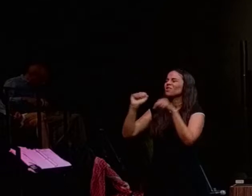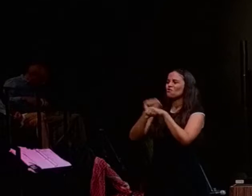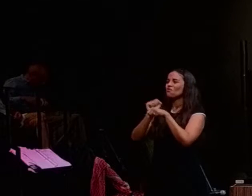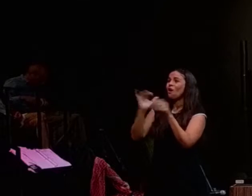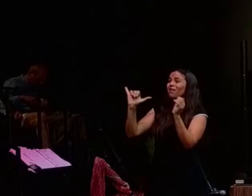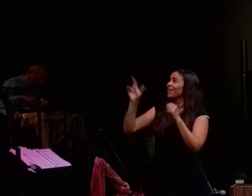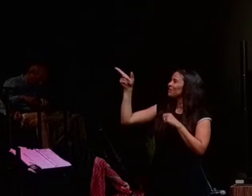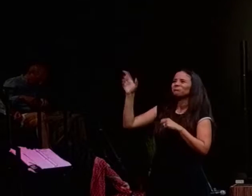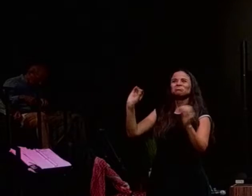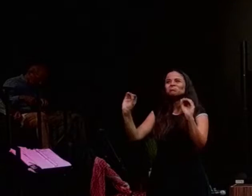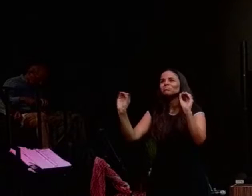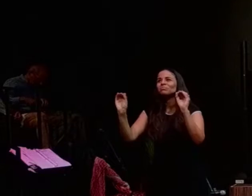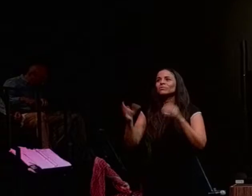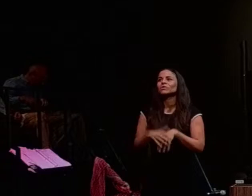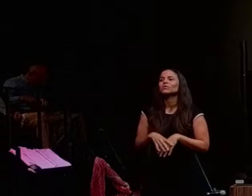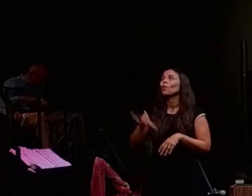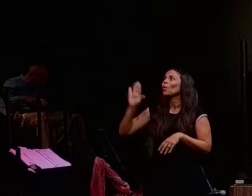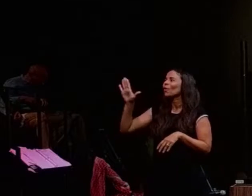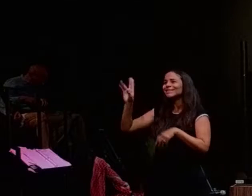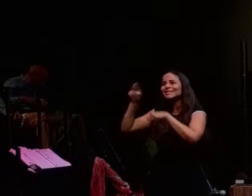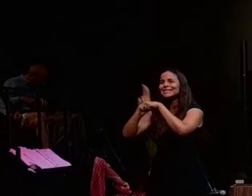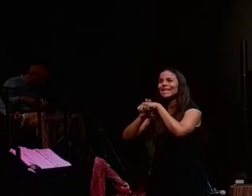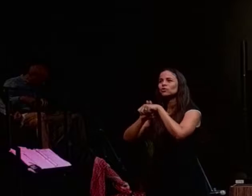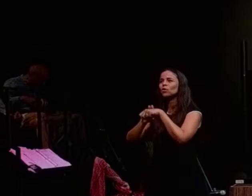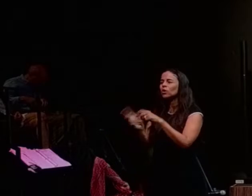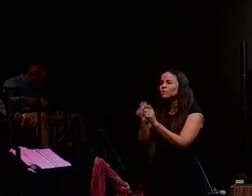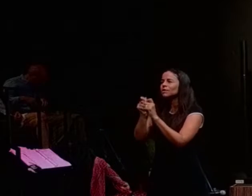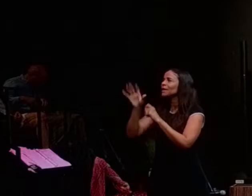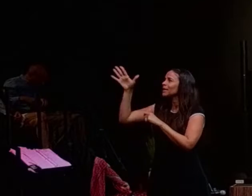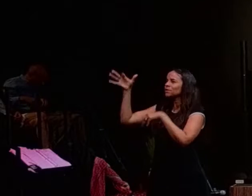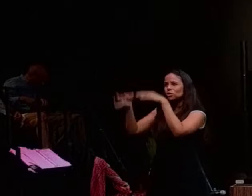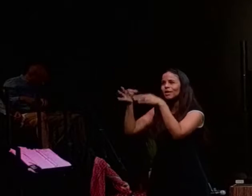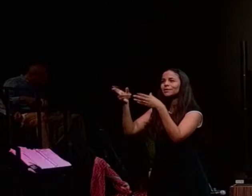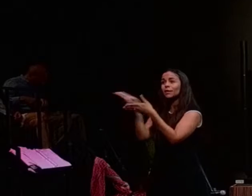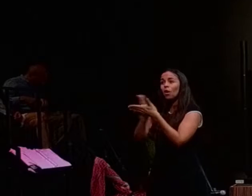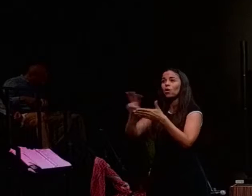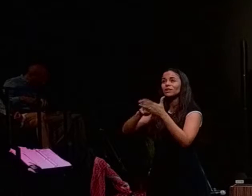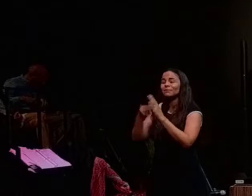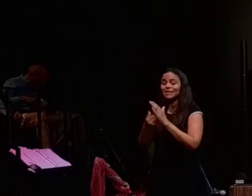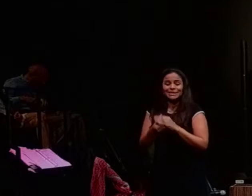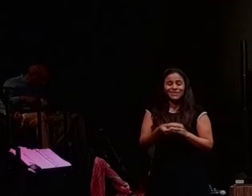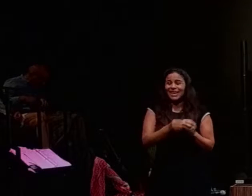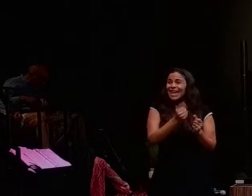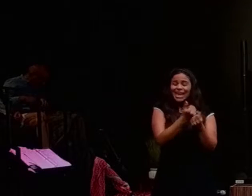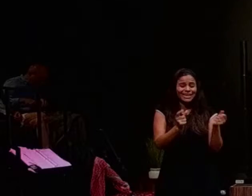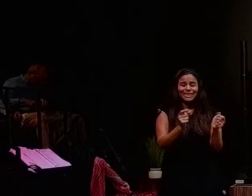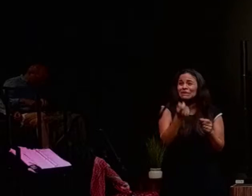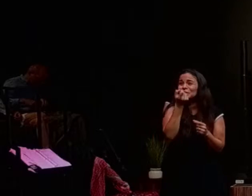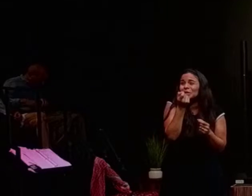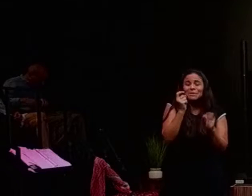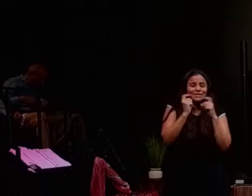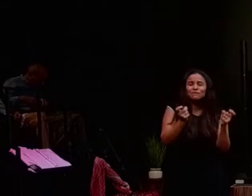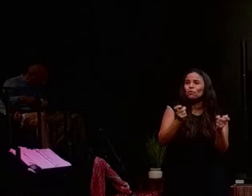God. You know, these aspects of his nature, particularly his justice and holiness, mean that anything even remotely sinful